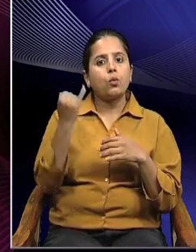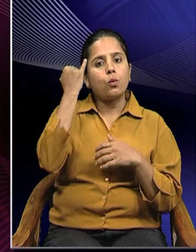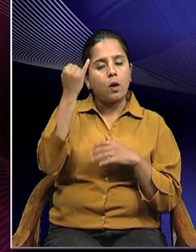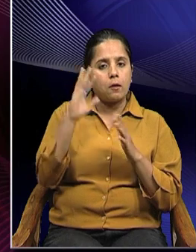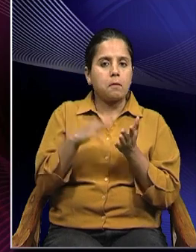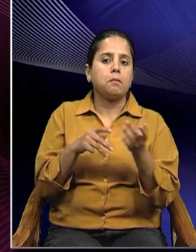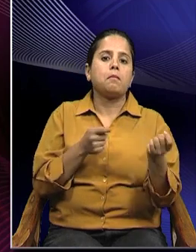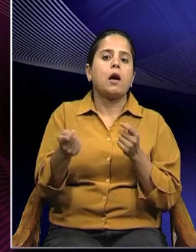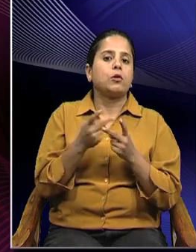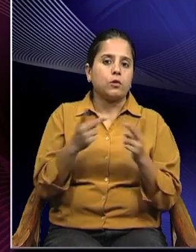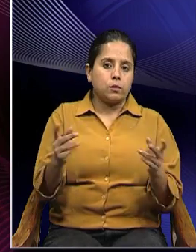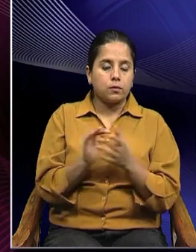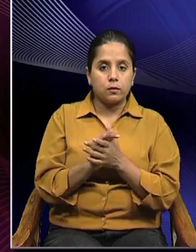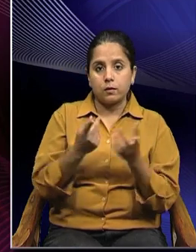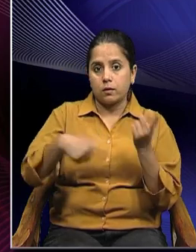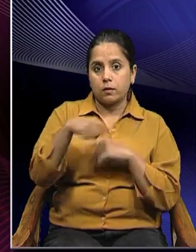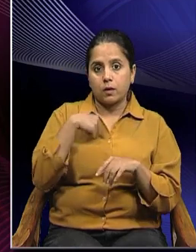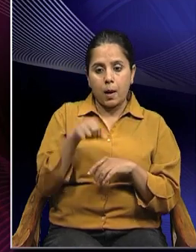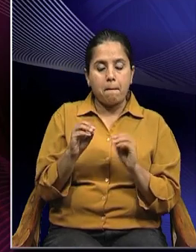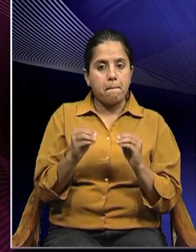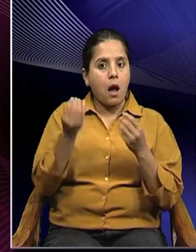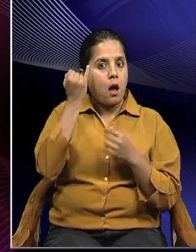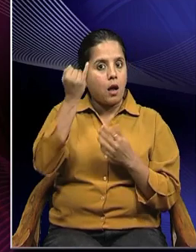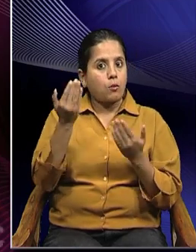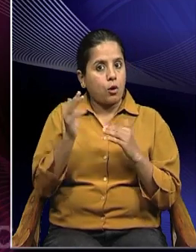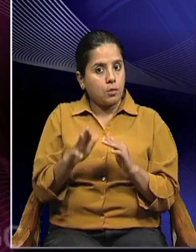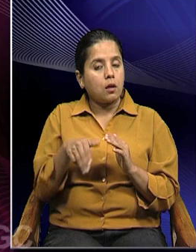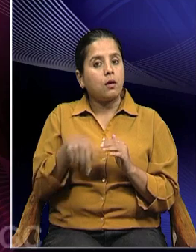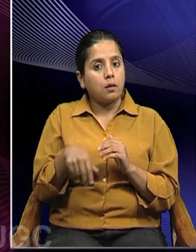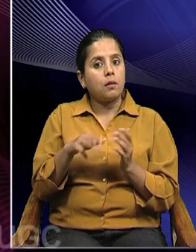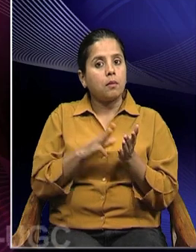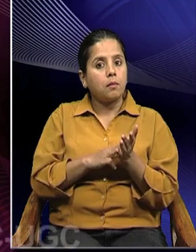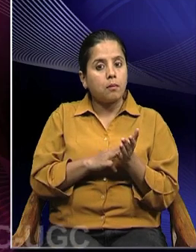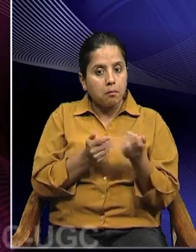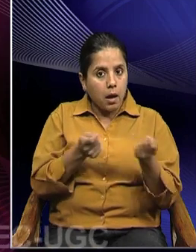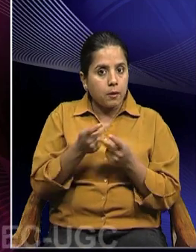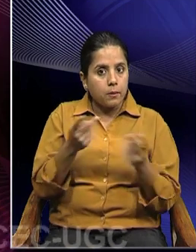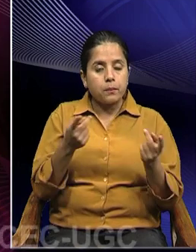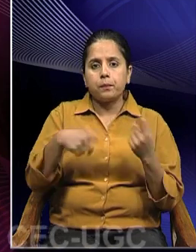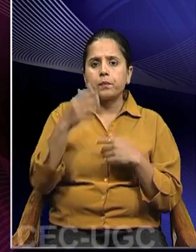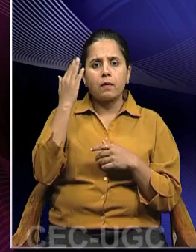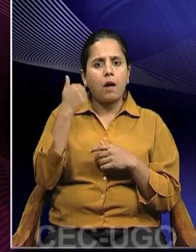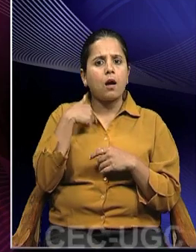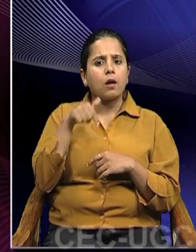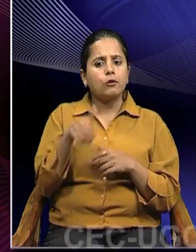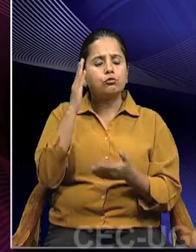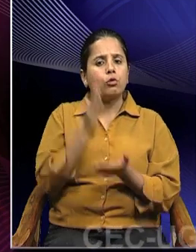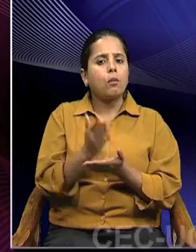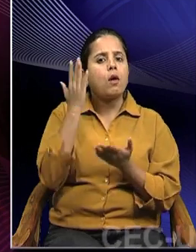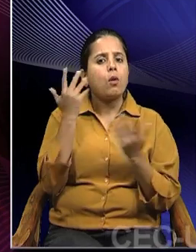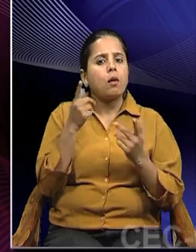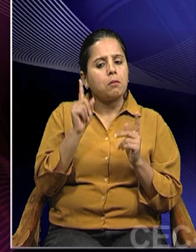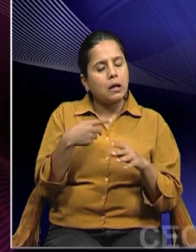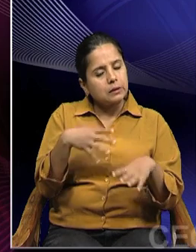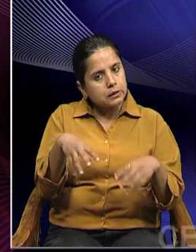management. When we can get the better ideas for management, why are we going to stop it? We should